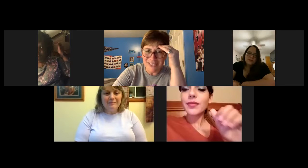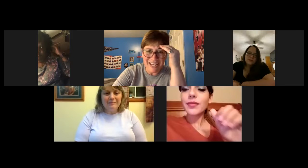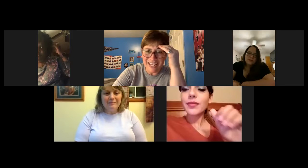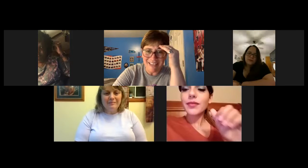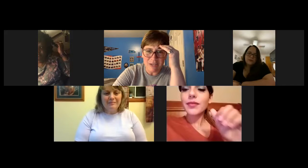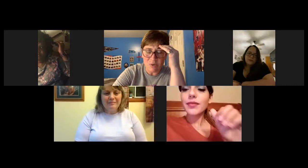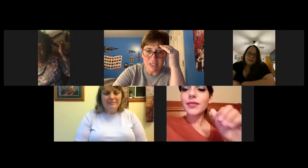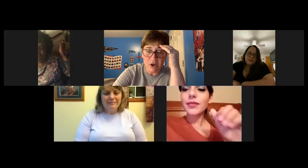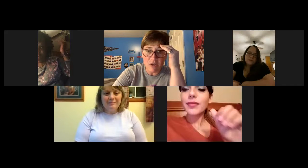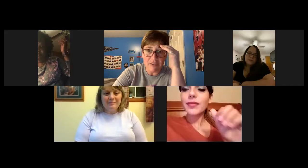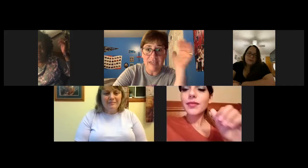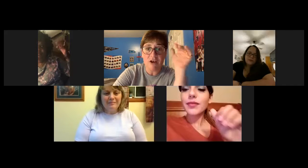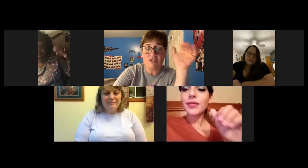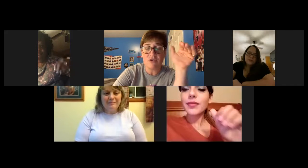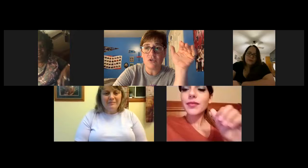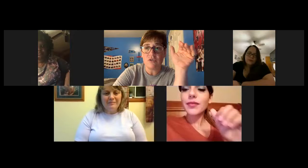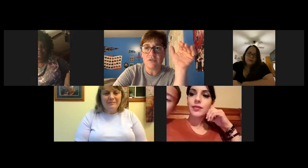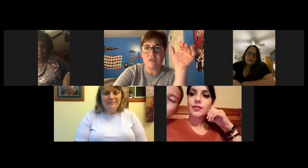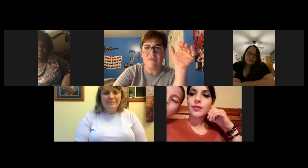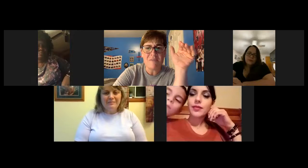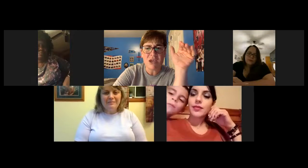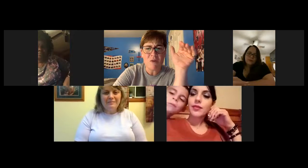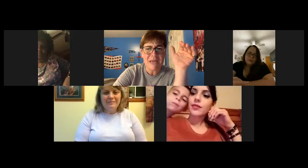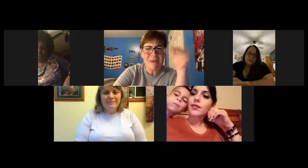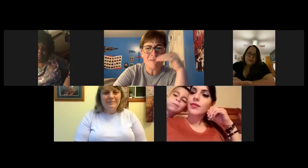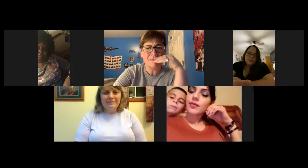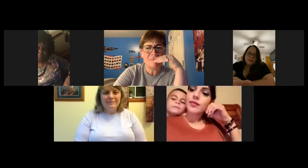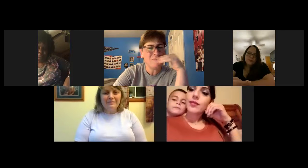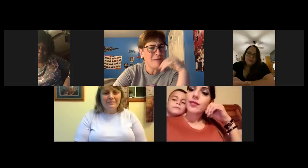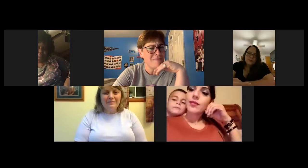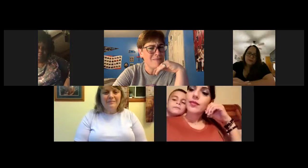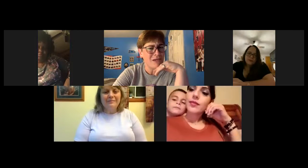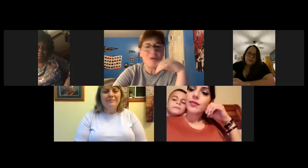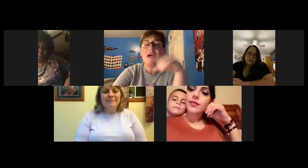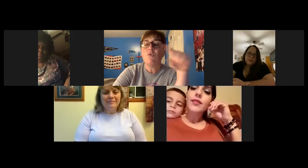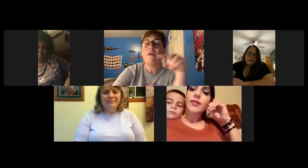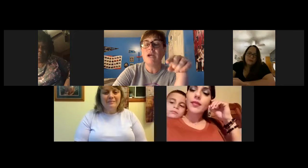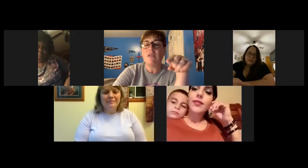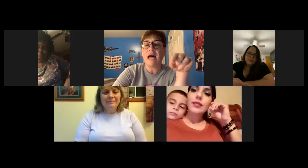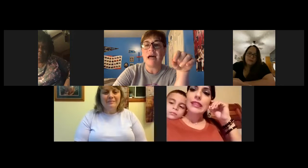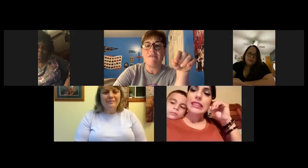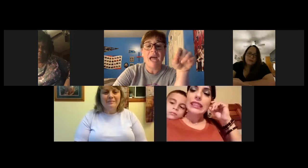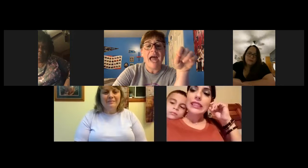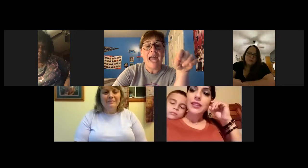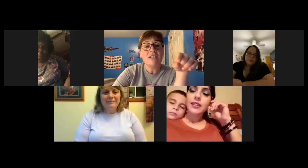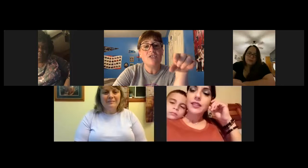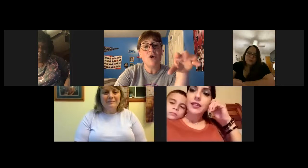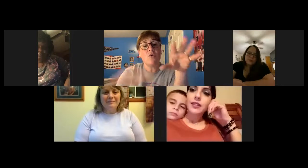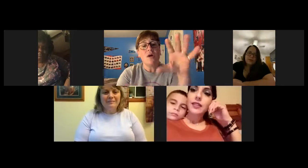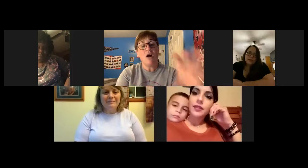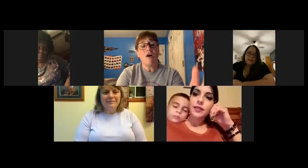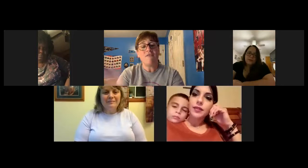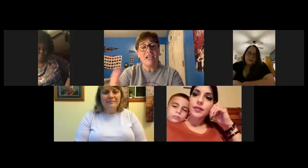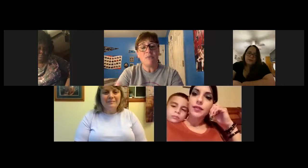other site. I can't think of what it's called that they also use. Vimeo, maybe? It might be Vimeo, where we go live. And